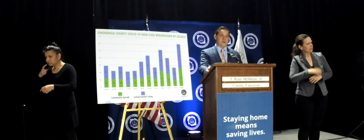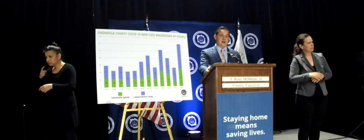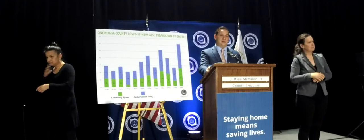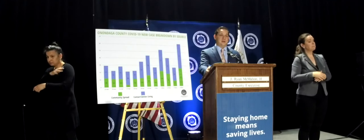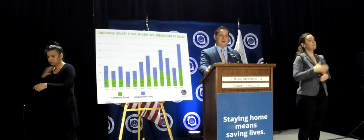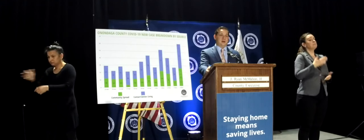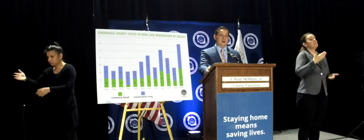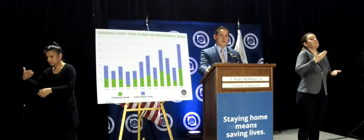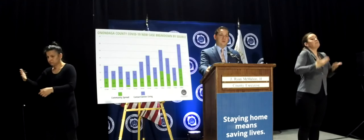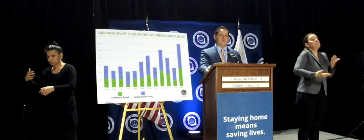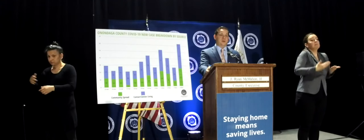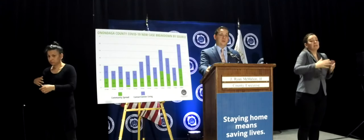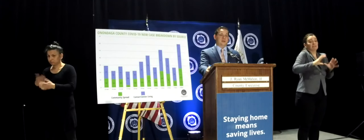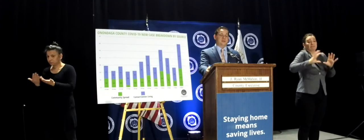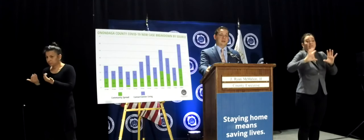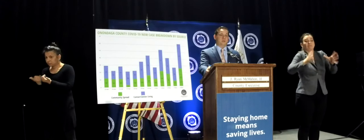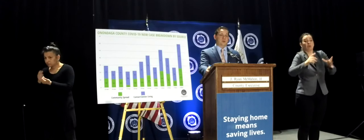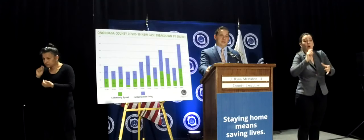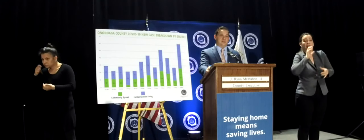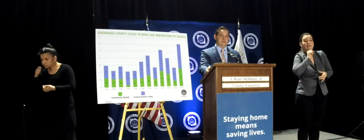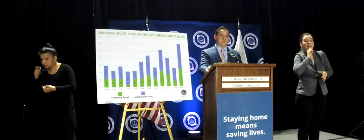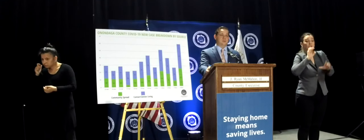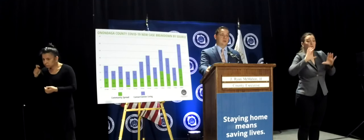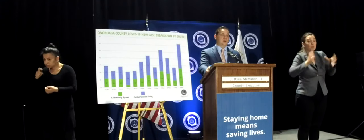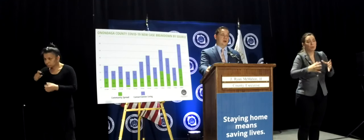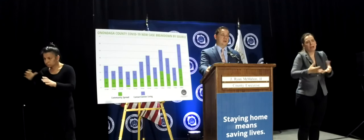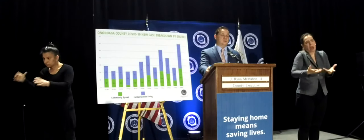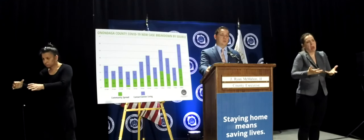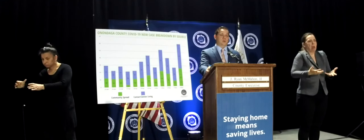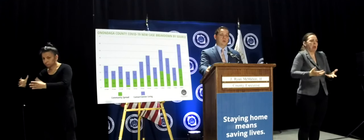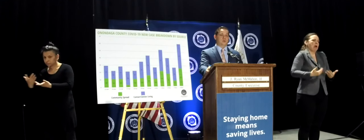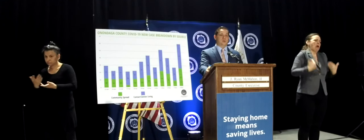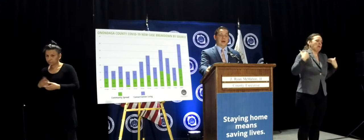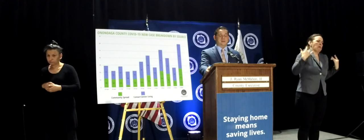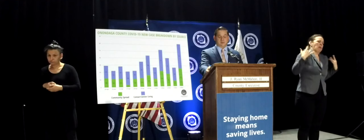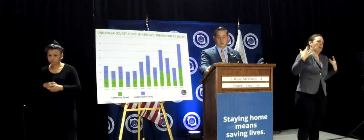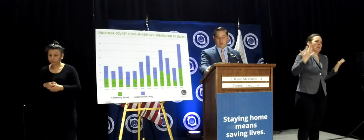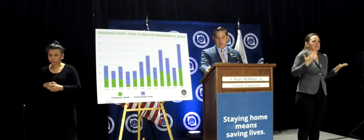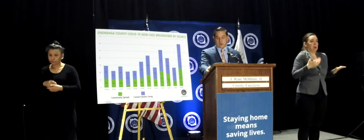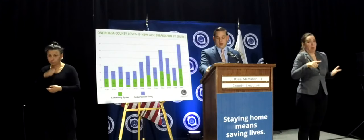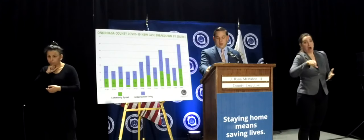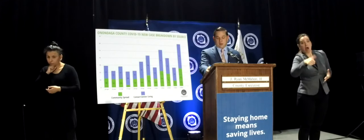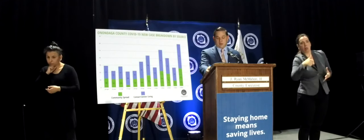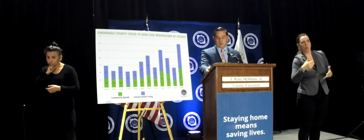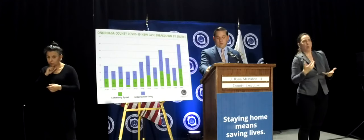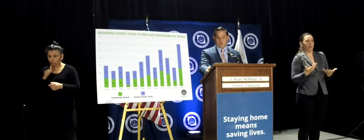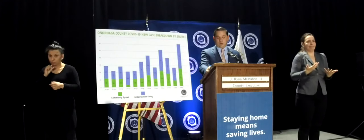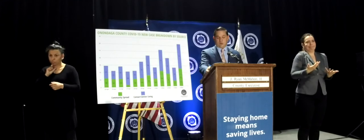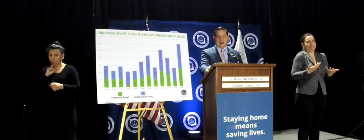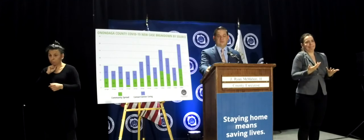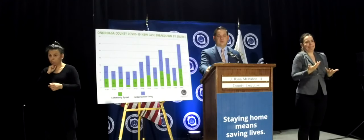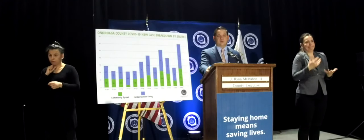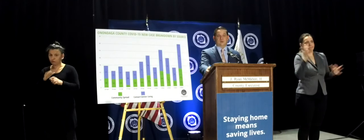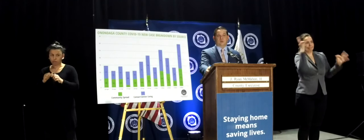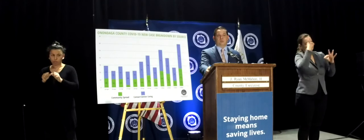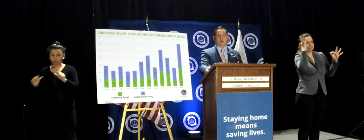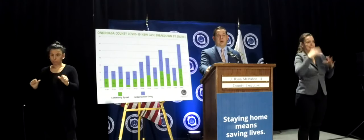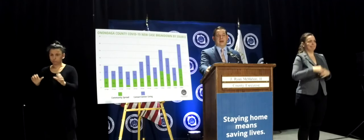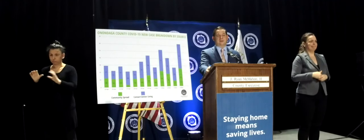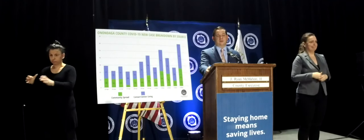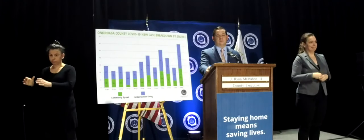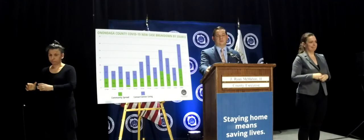groups that we feel we need to get more testing. So we'll go do that. So when you have to